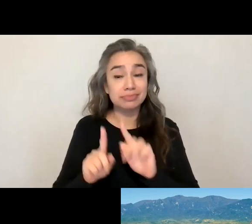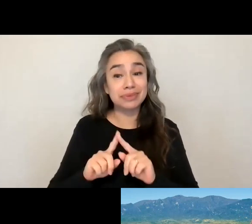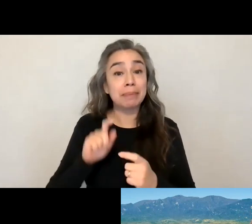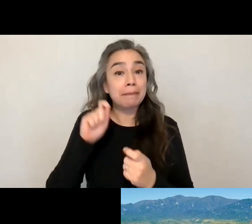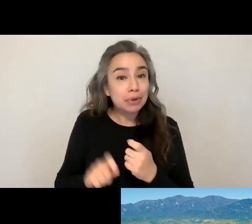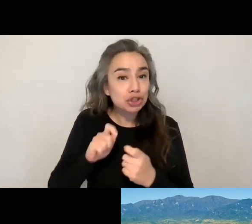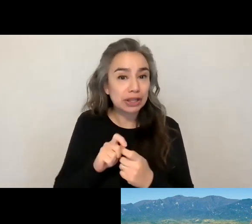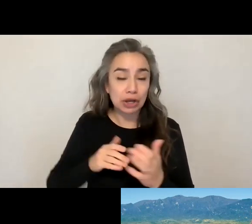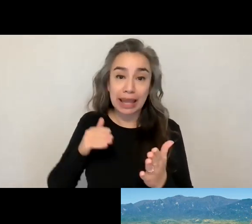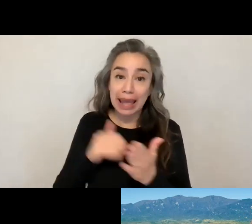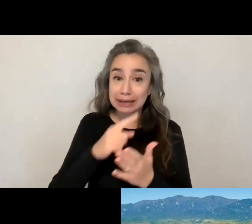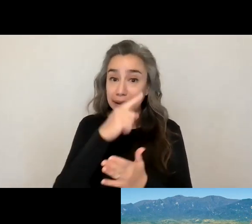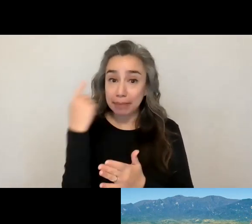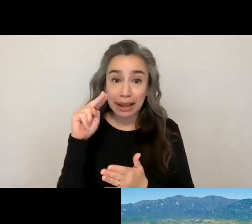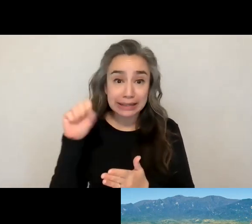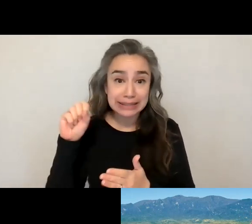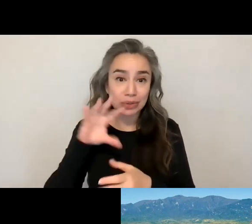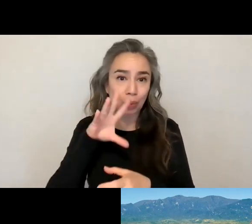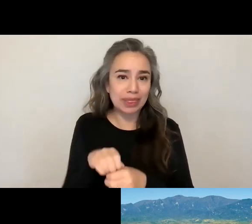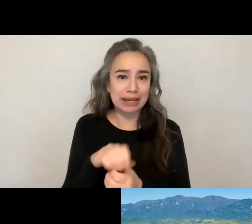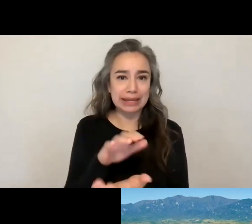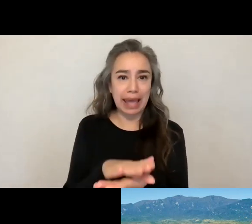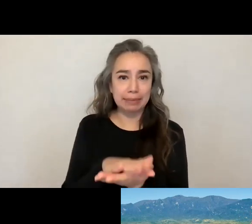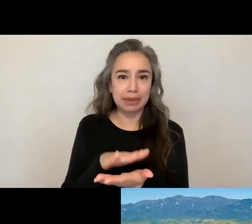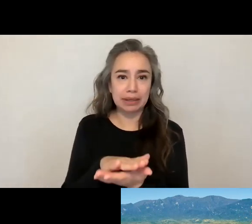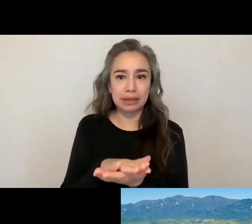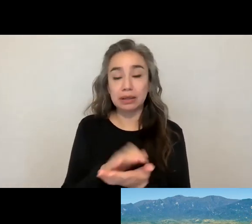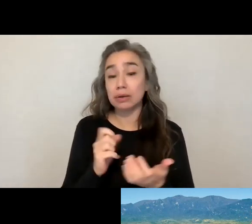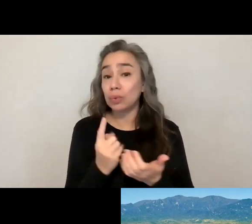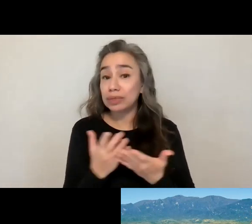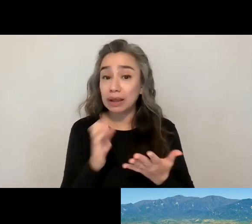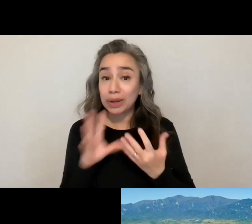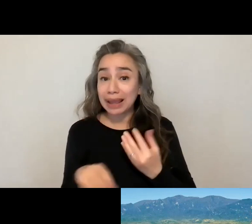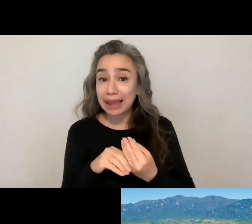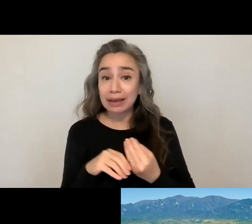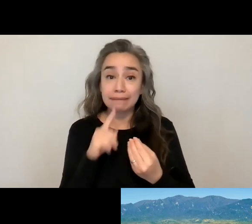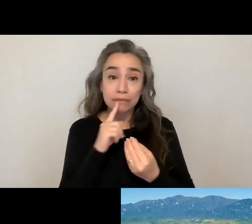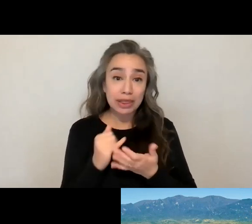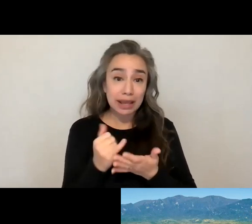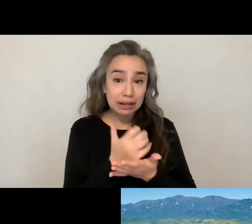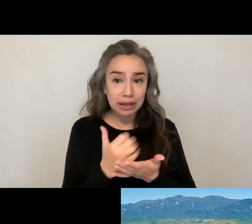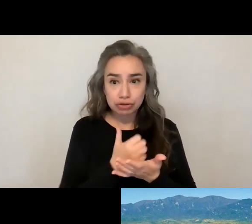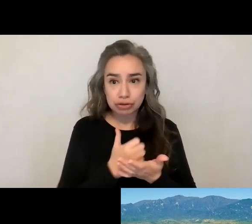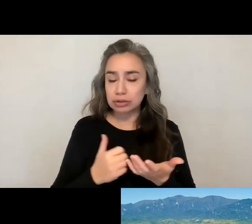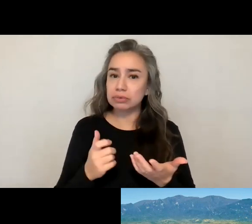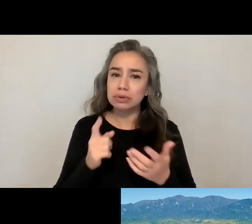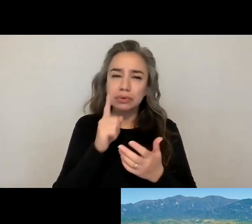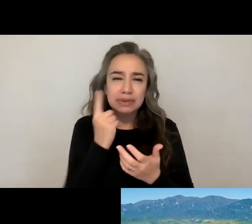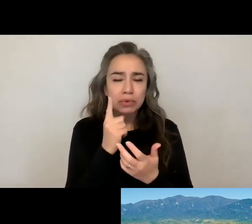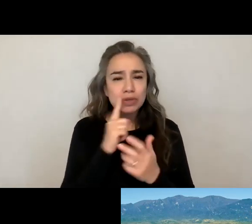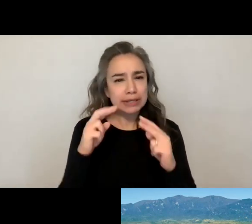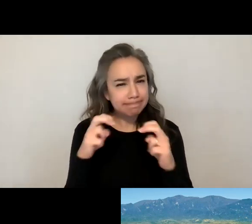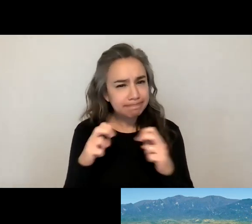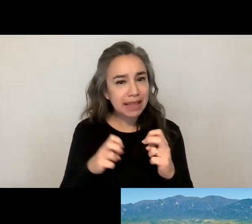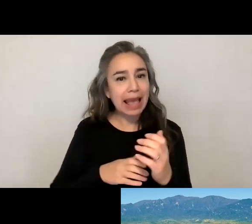anti-Blackness in the academy. So if there's one thing that I would add and what I plan to work on for our edited collection is a paper that really looks at anti-Blackness